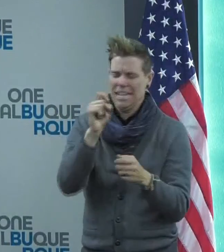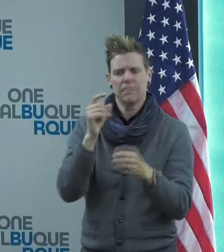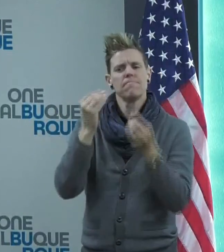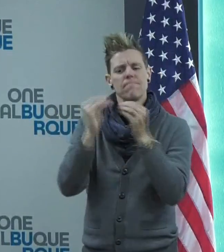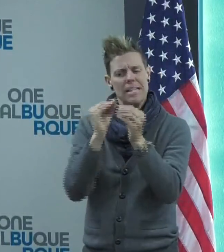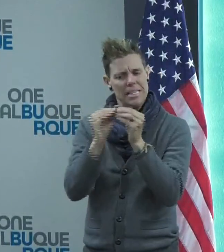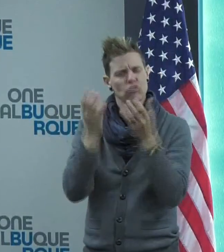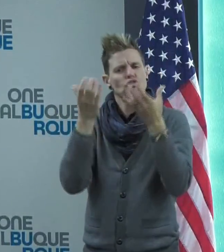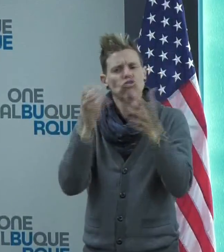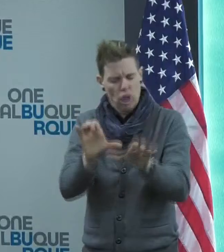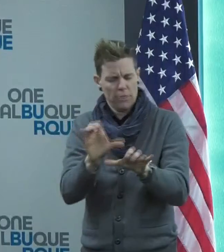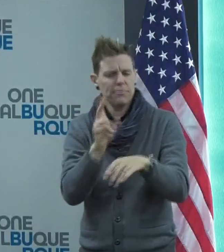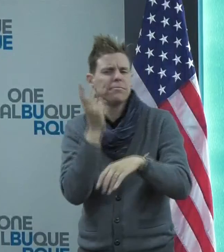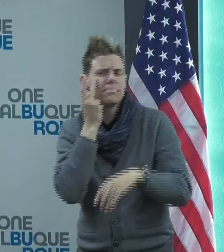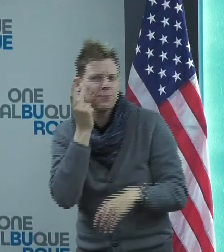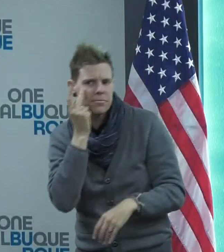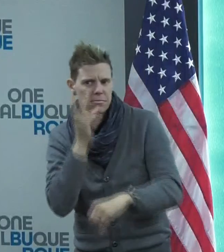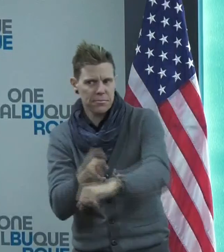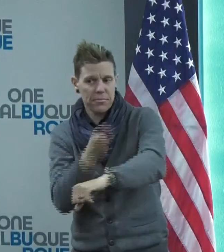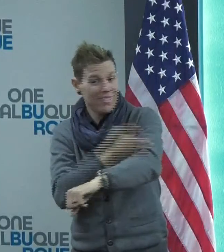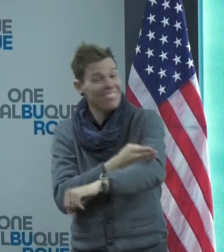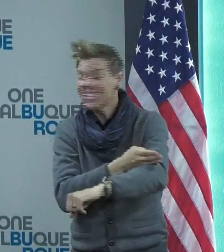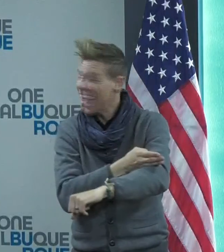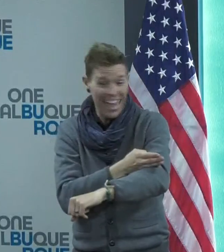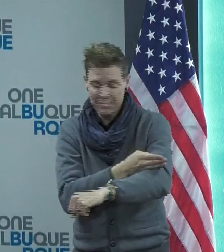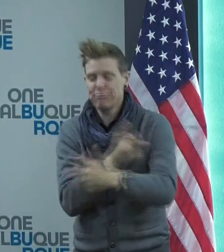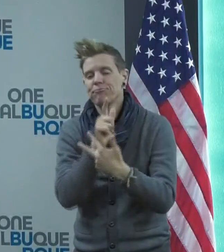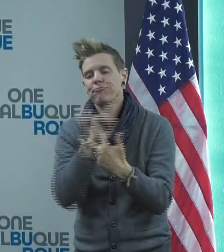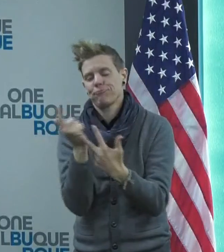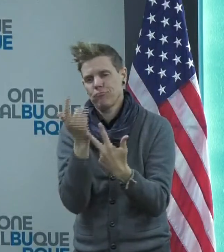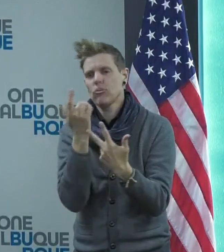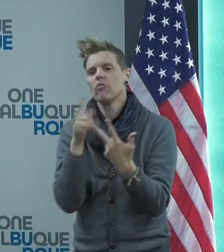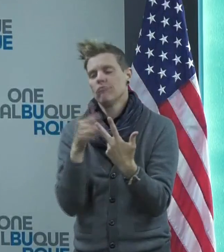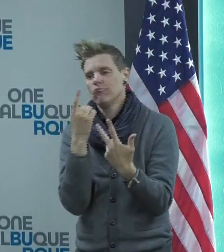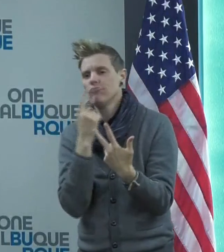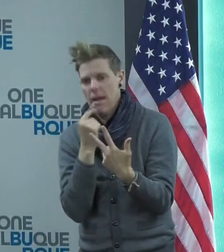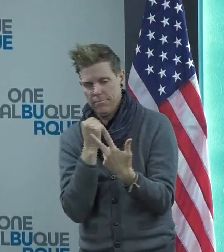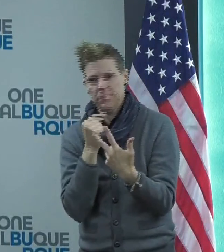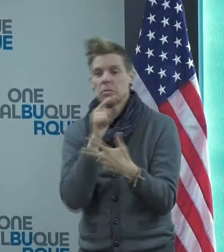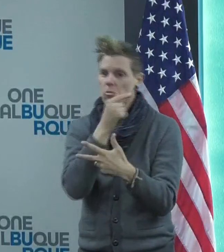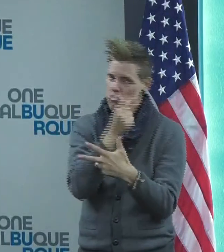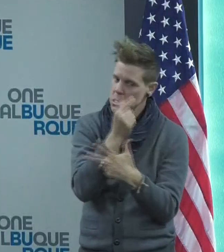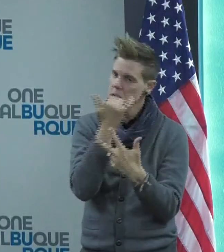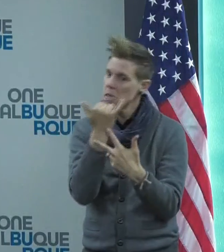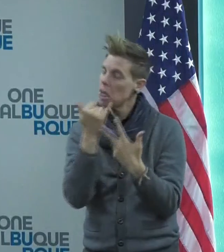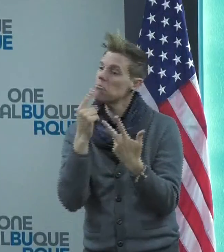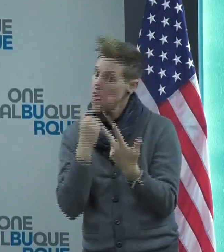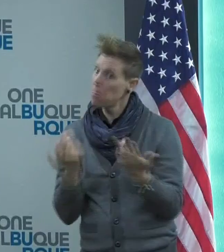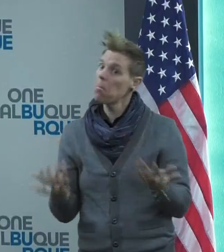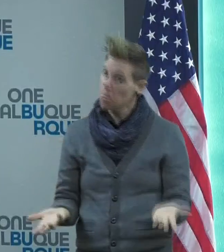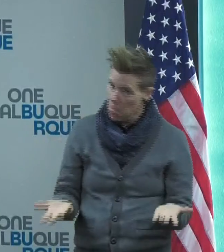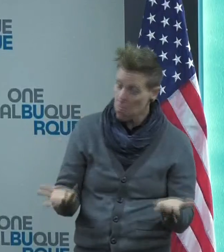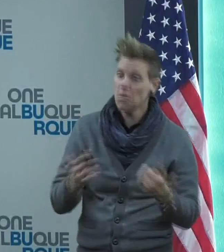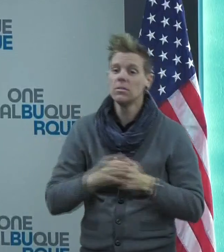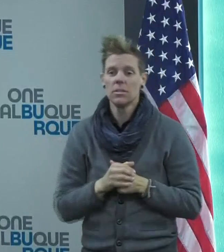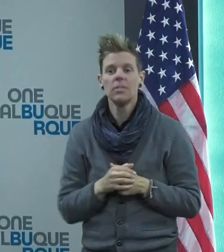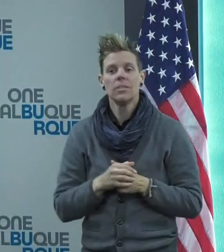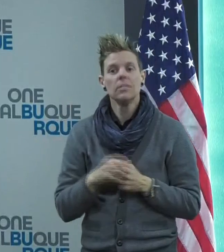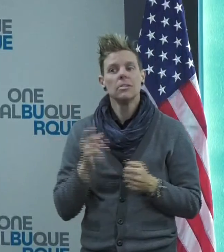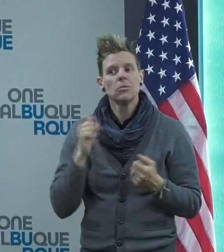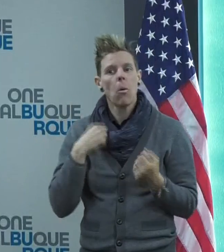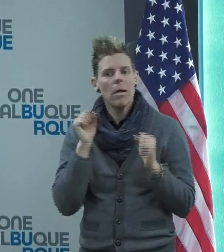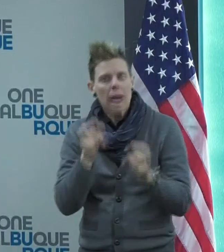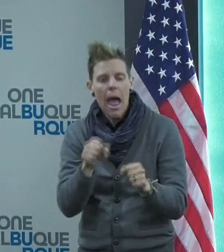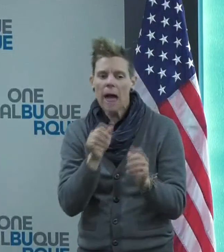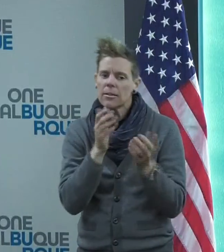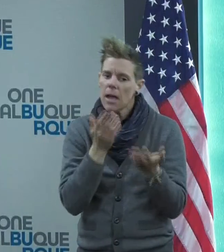red, essentially. And so for us, this is a real way to have some transparency around enforcement and just